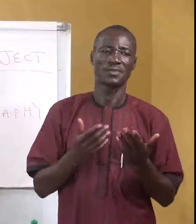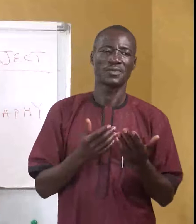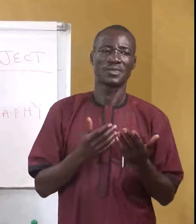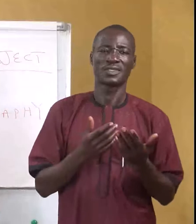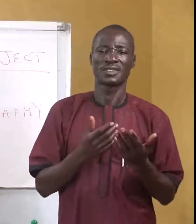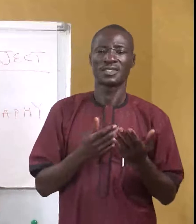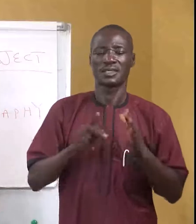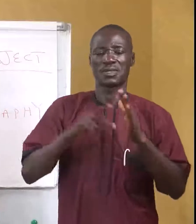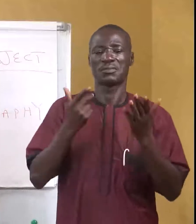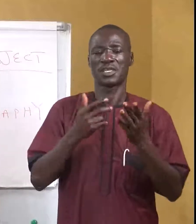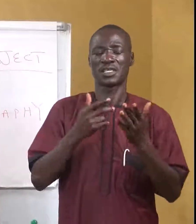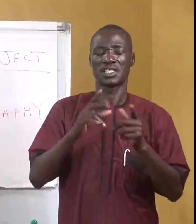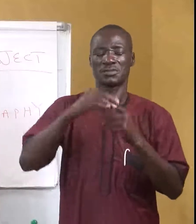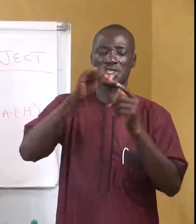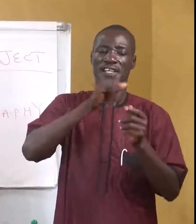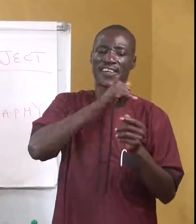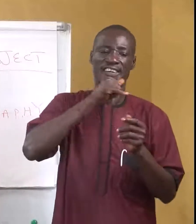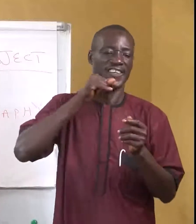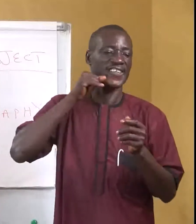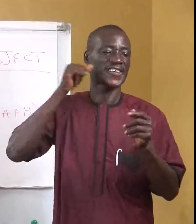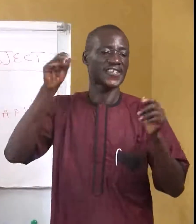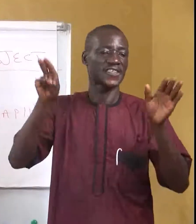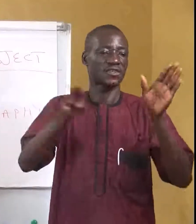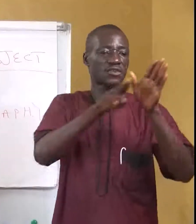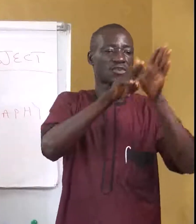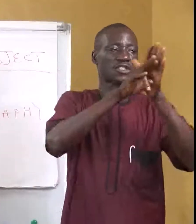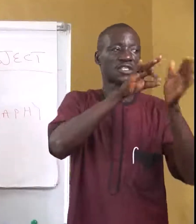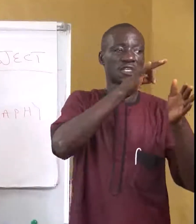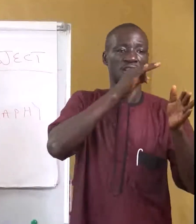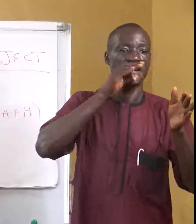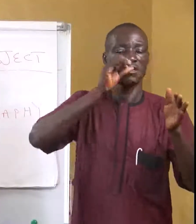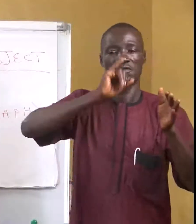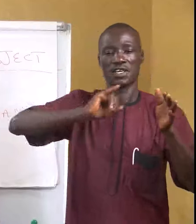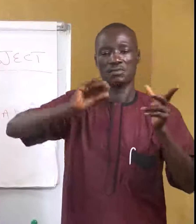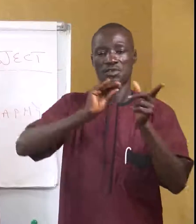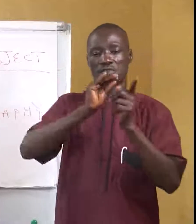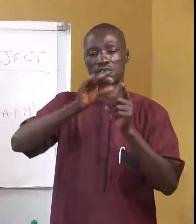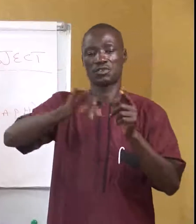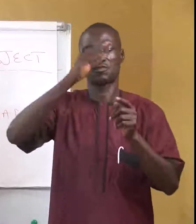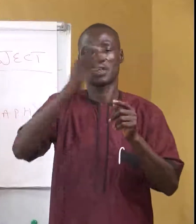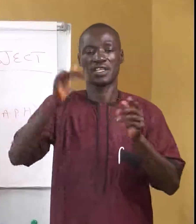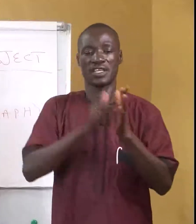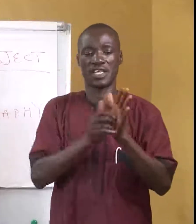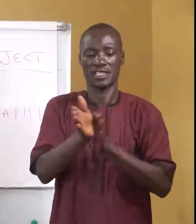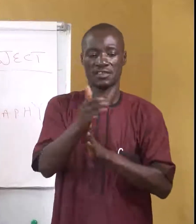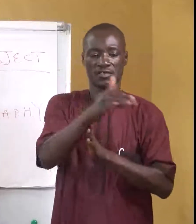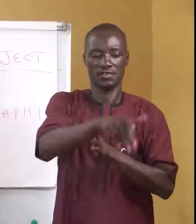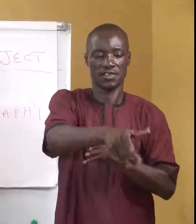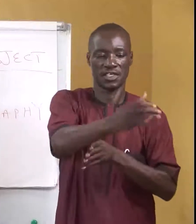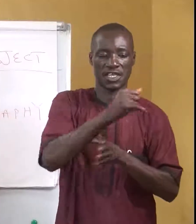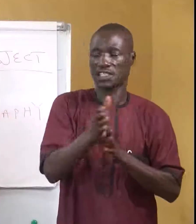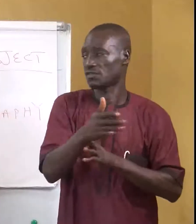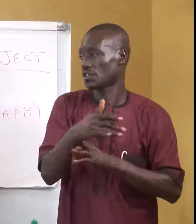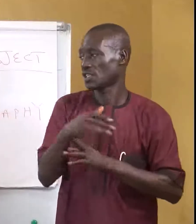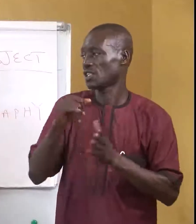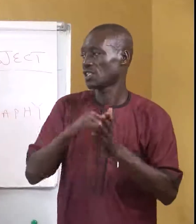activities like agriculture, hunting, farming, or you find things like fishing. It's very common